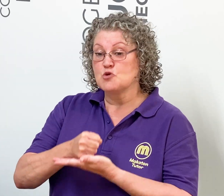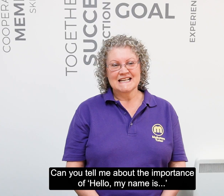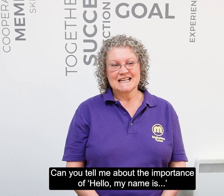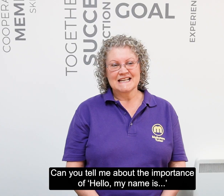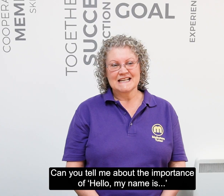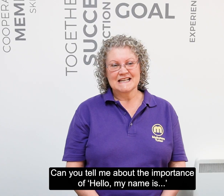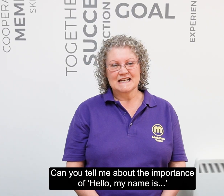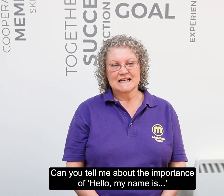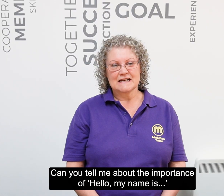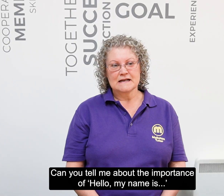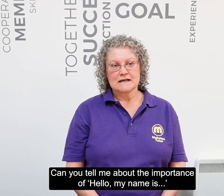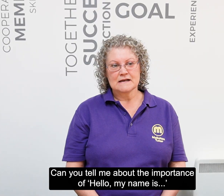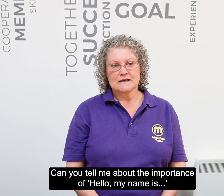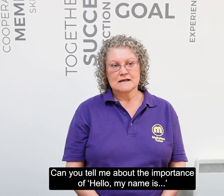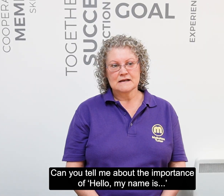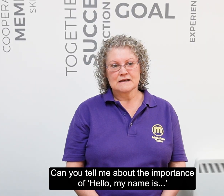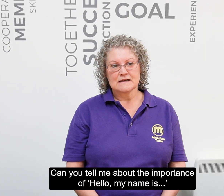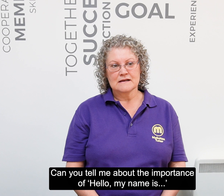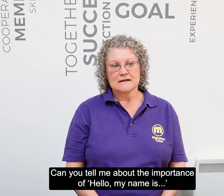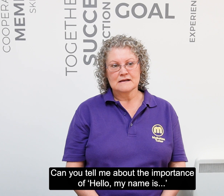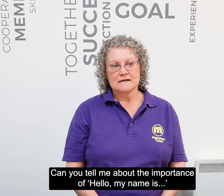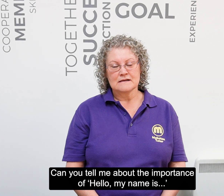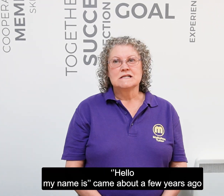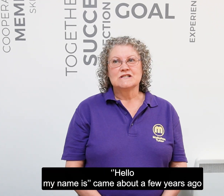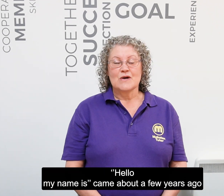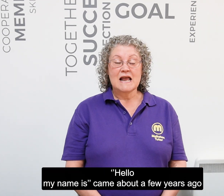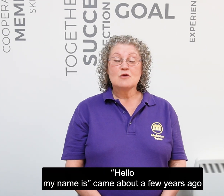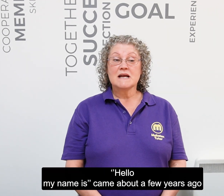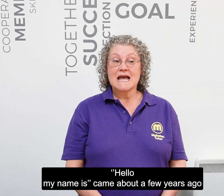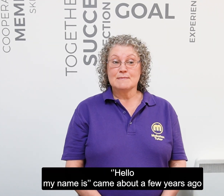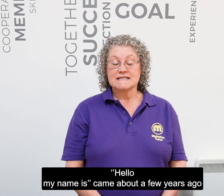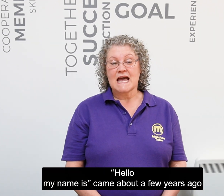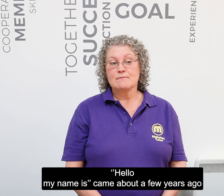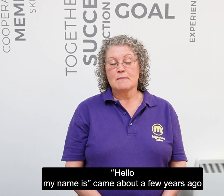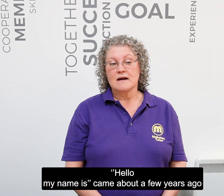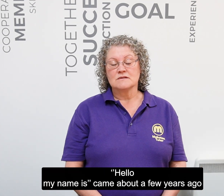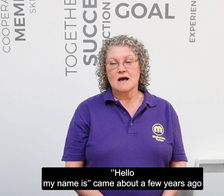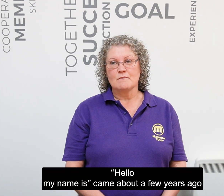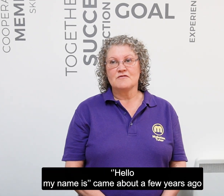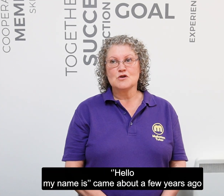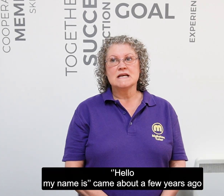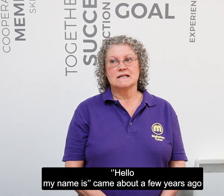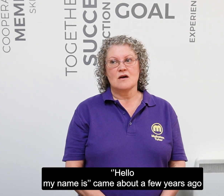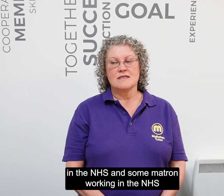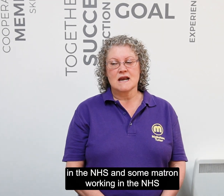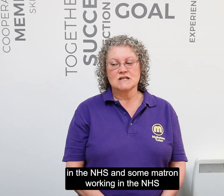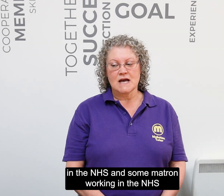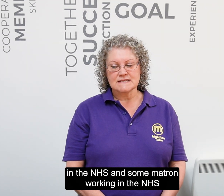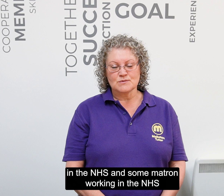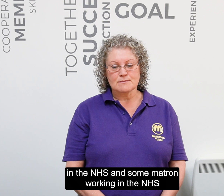Can you tell me about the importance of Hello, my name is? So Hello, my name is came about a few years ago in the NHS. There was a